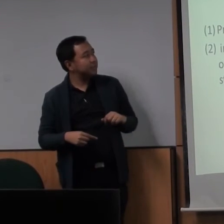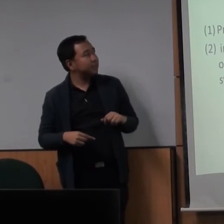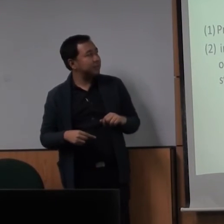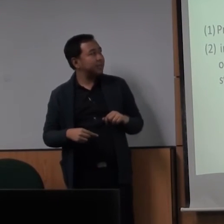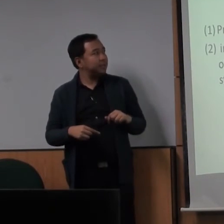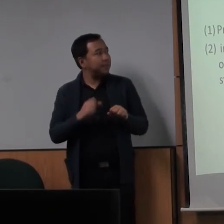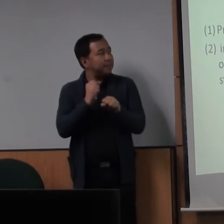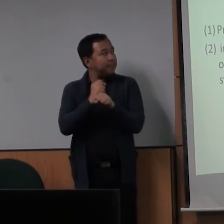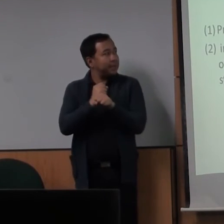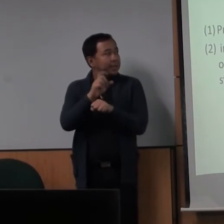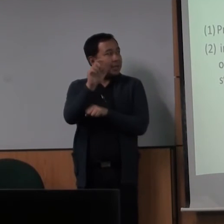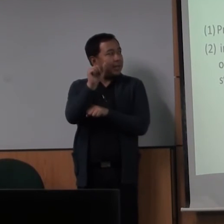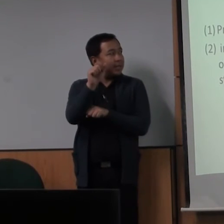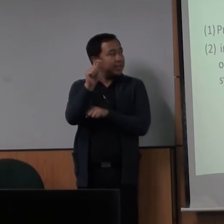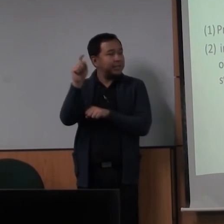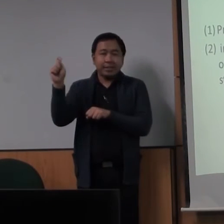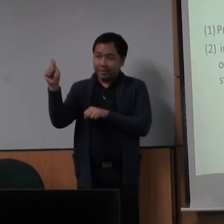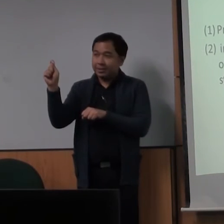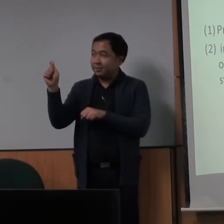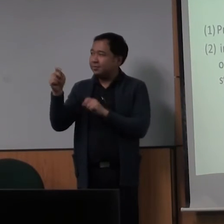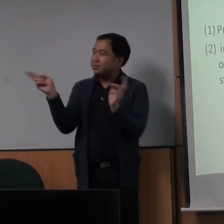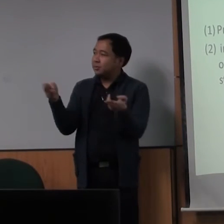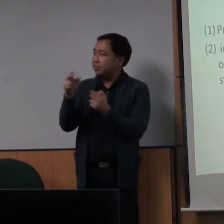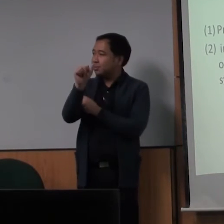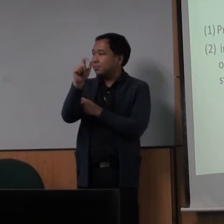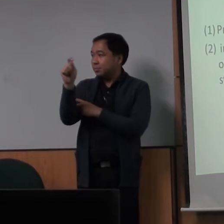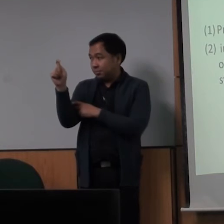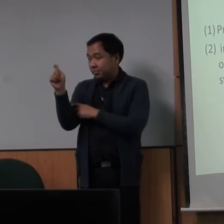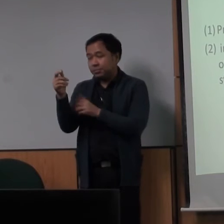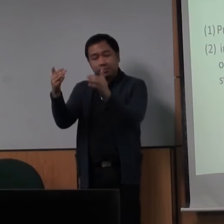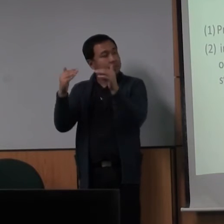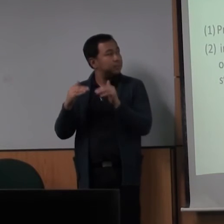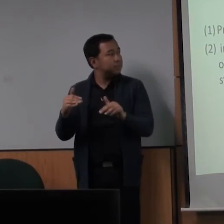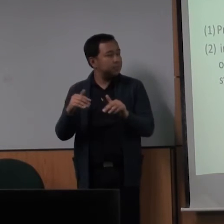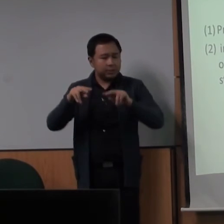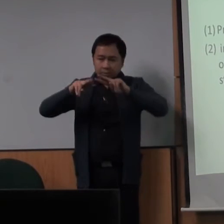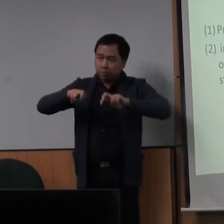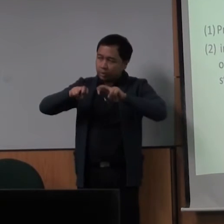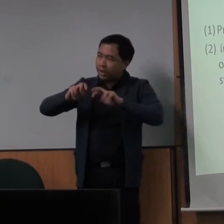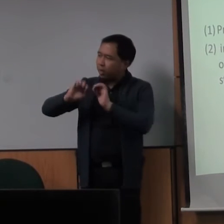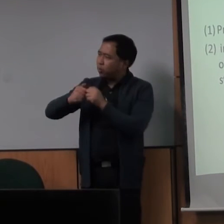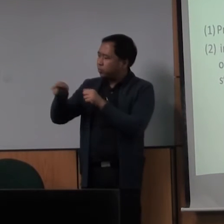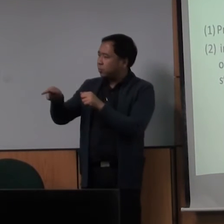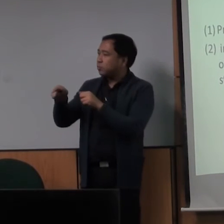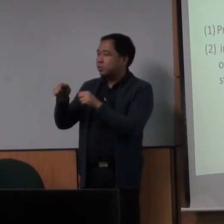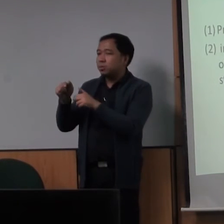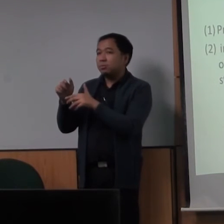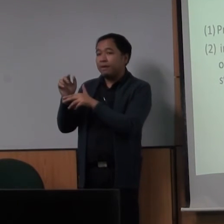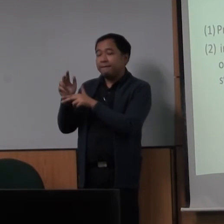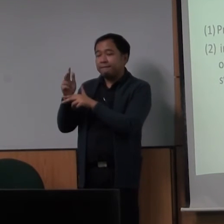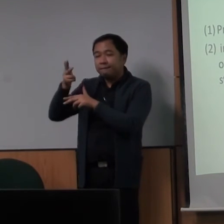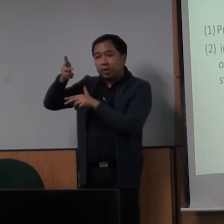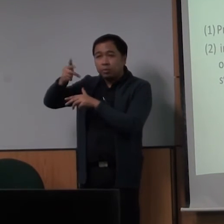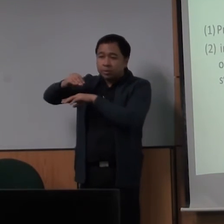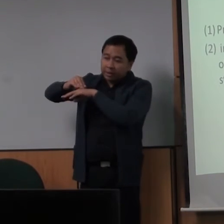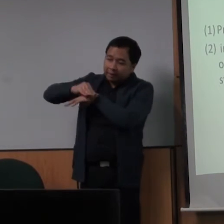APT, and then to investigate the effect of the instrument to the